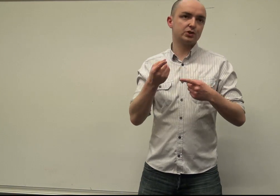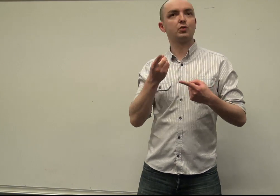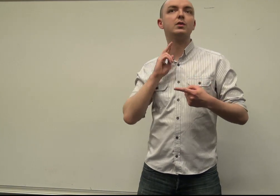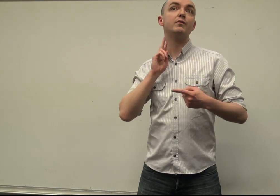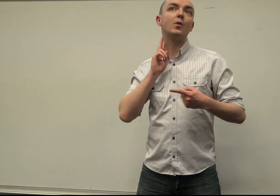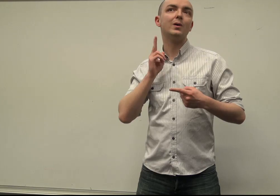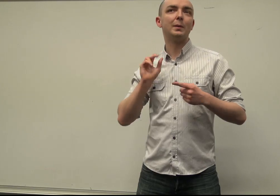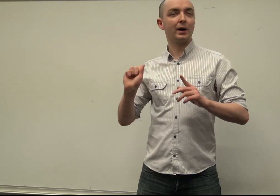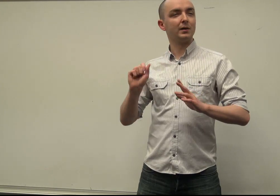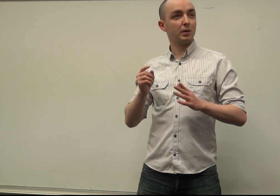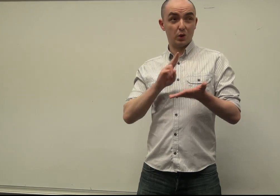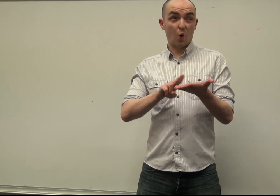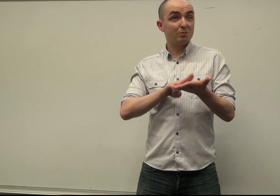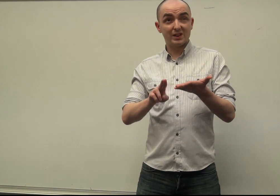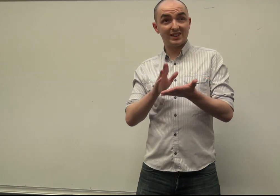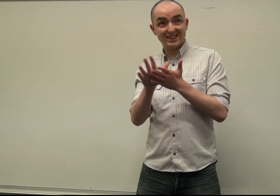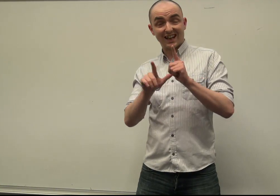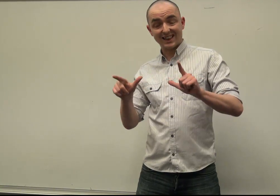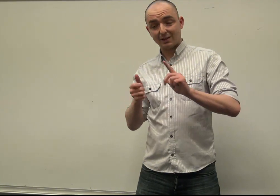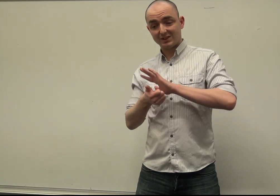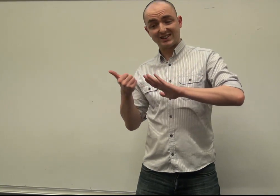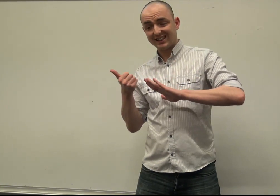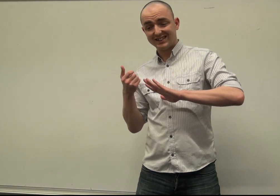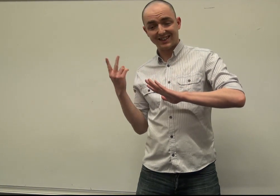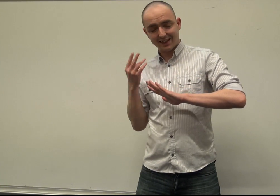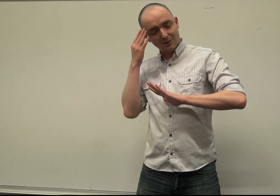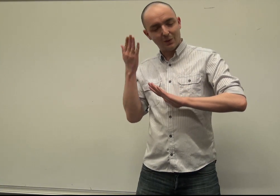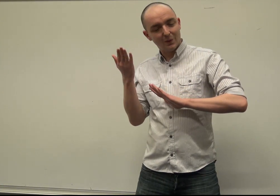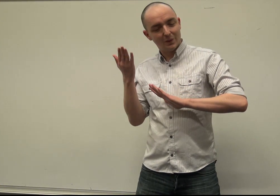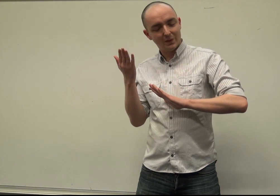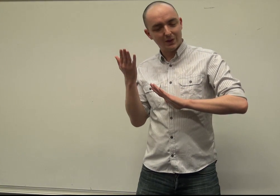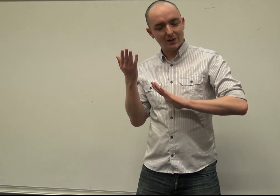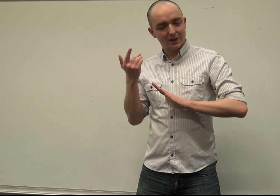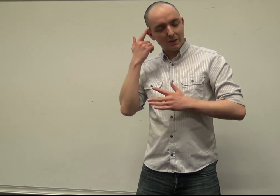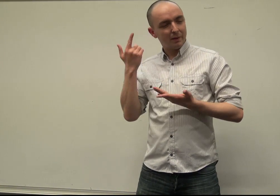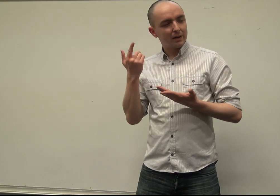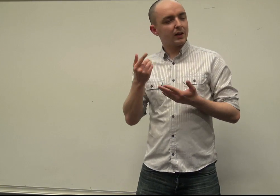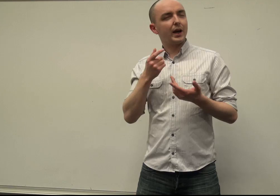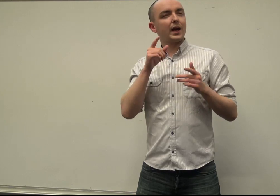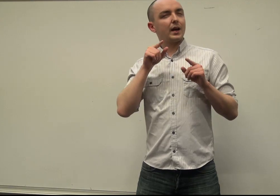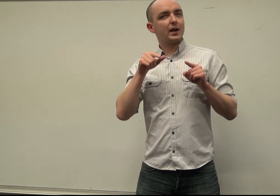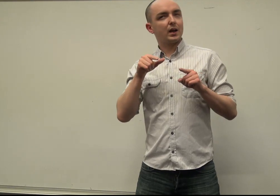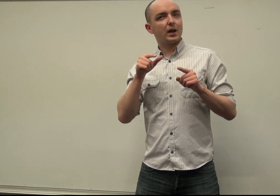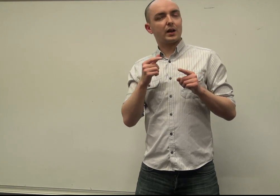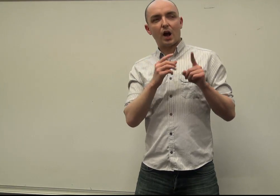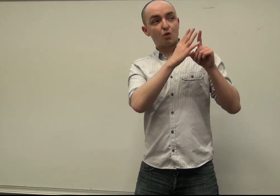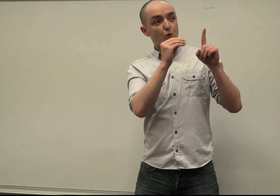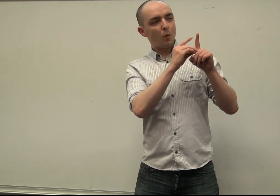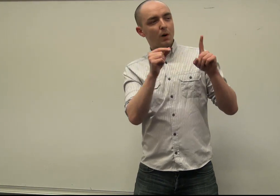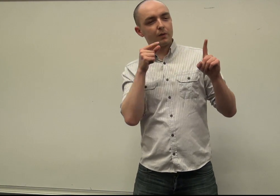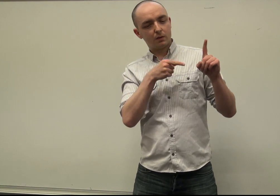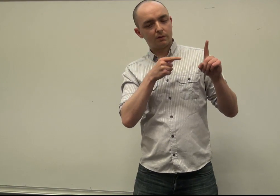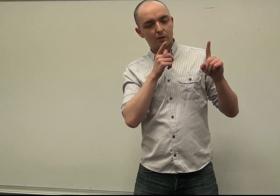children in the community, because they don't have deaf parents. Typically those hearing parents will not